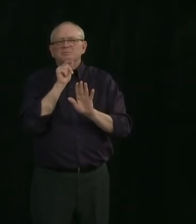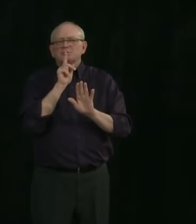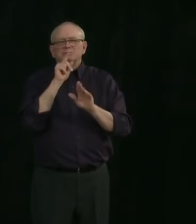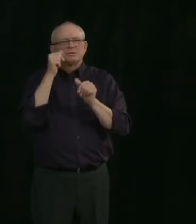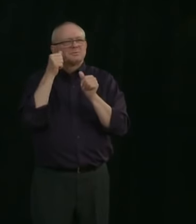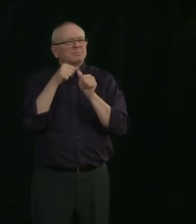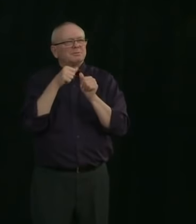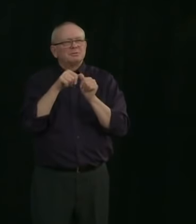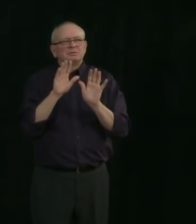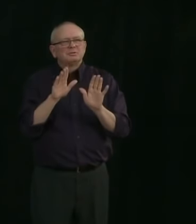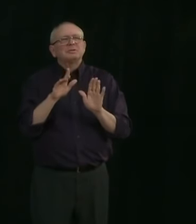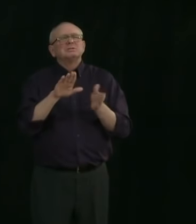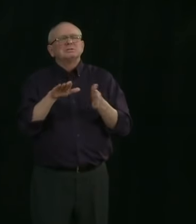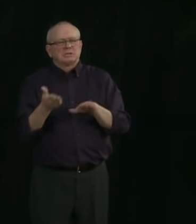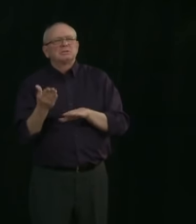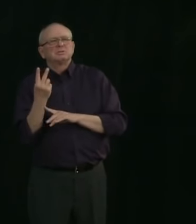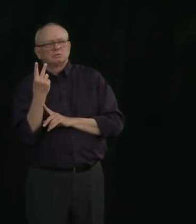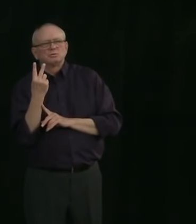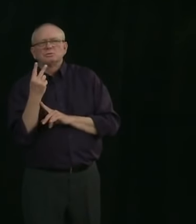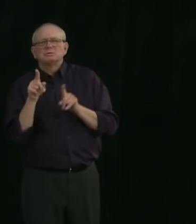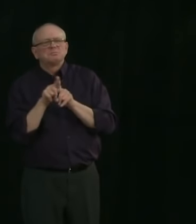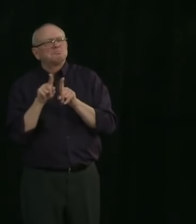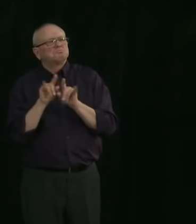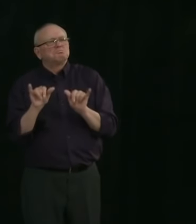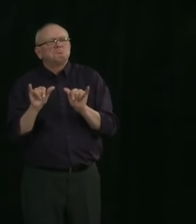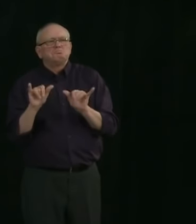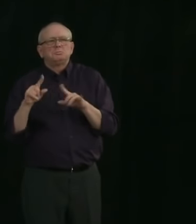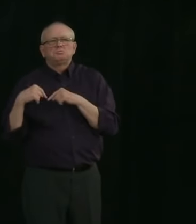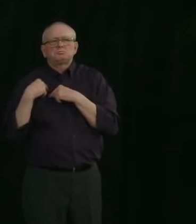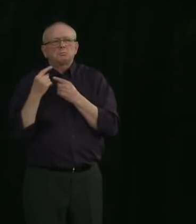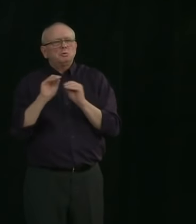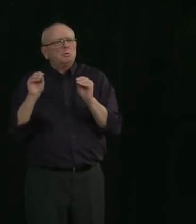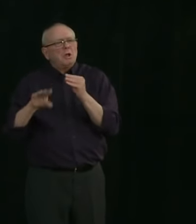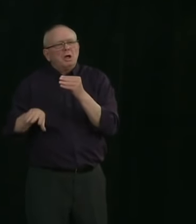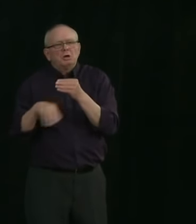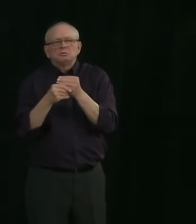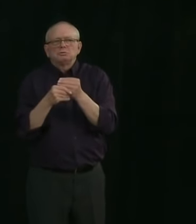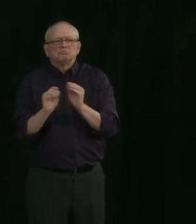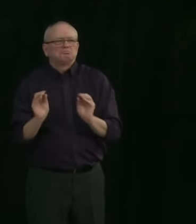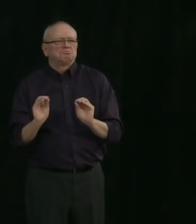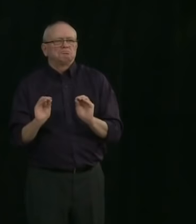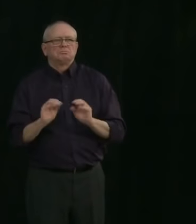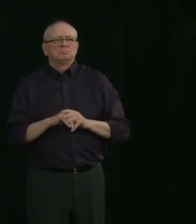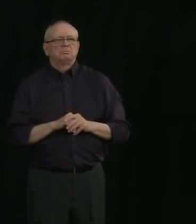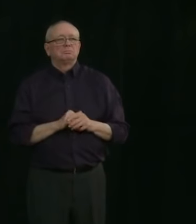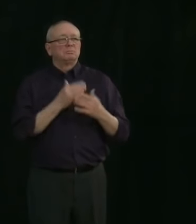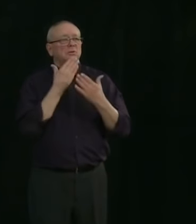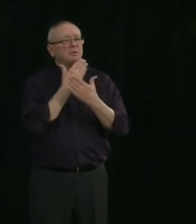up with you as well. Thank you all for coming, and we'll provide another update on COVID-19 tomorrow, and have a good day.